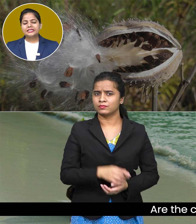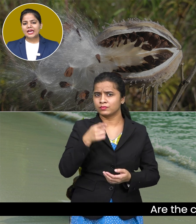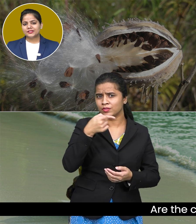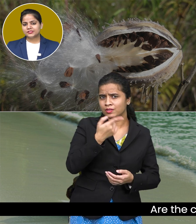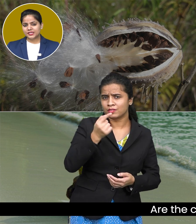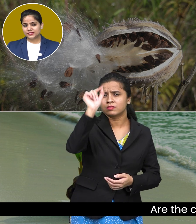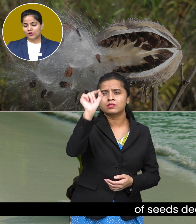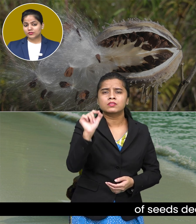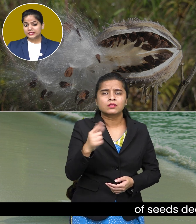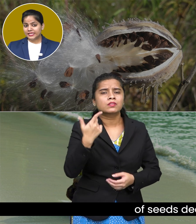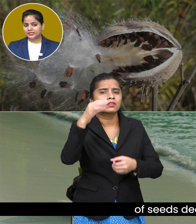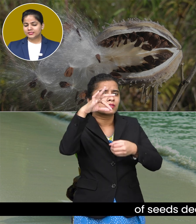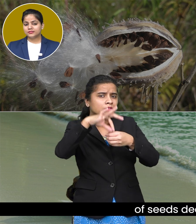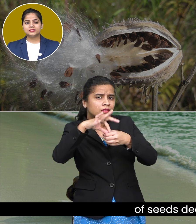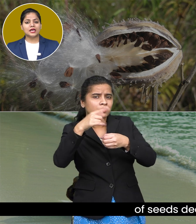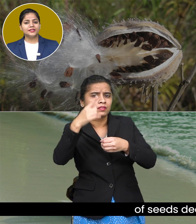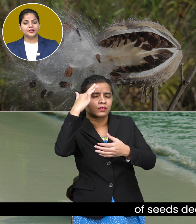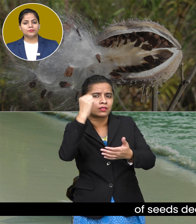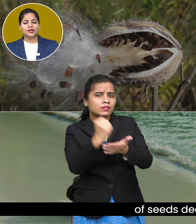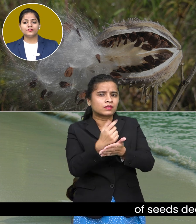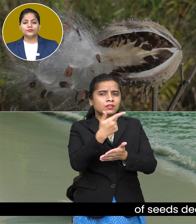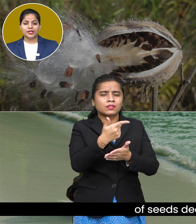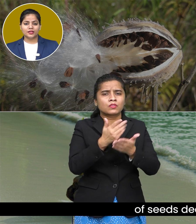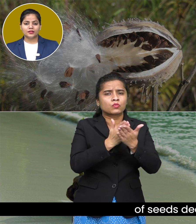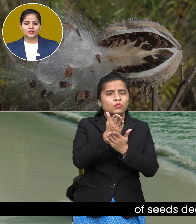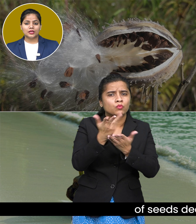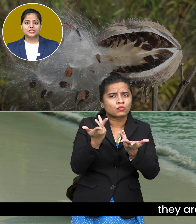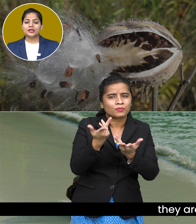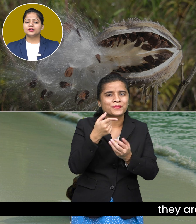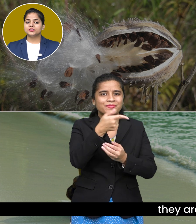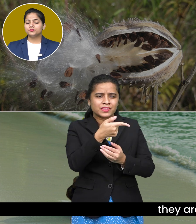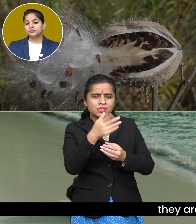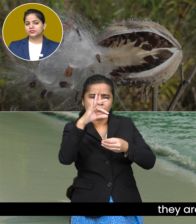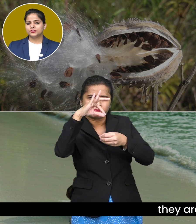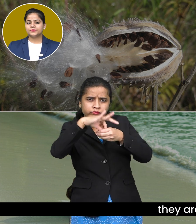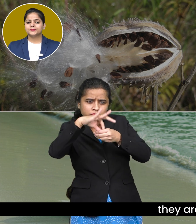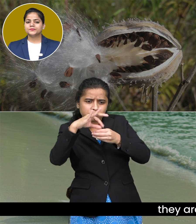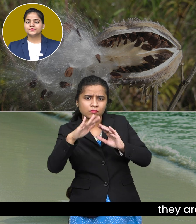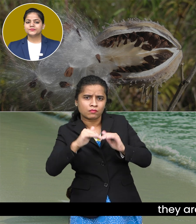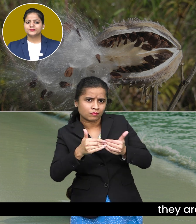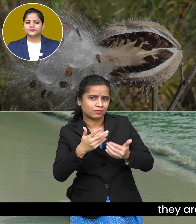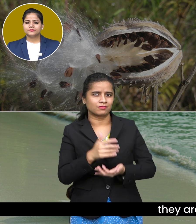Are the characteristics of seeds decided by the way they are dispersed?